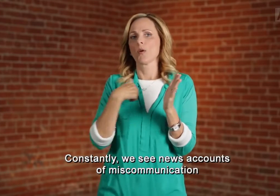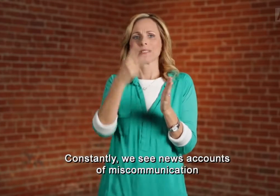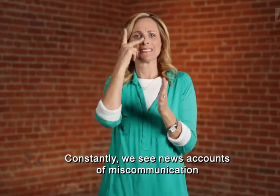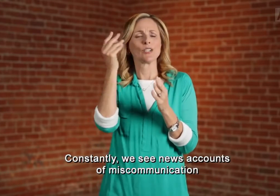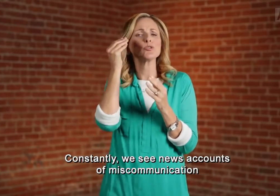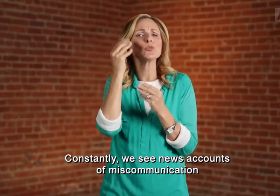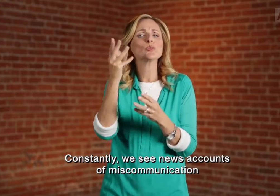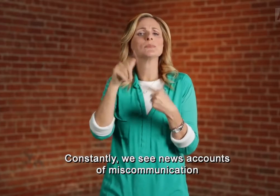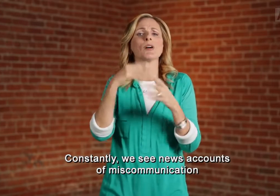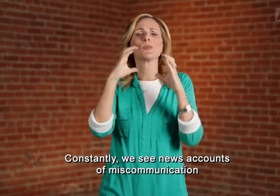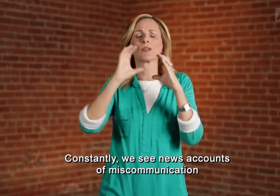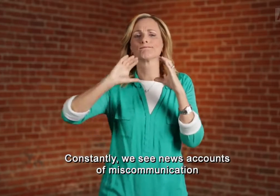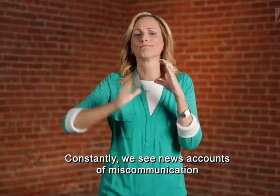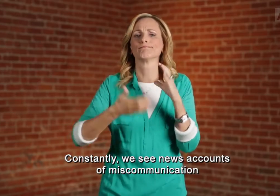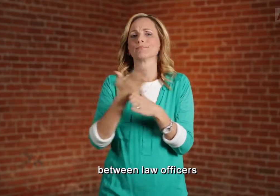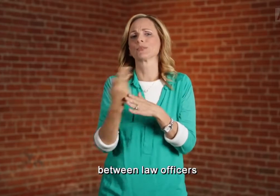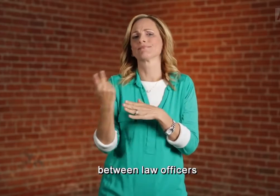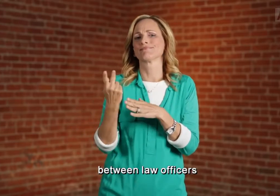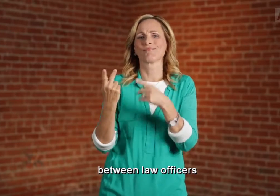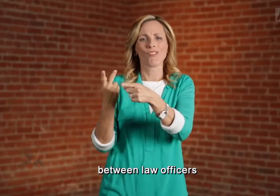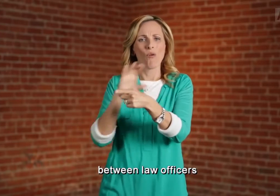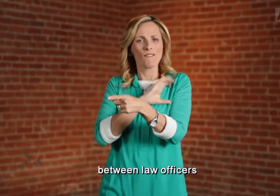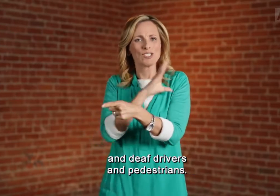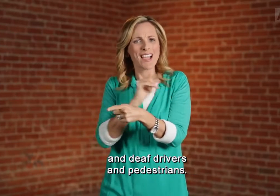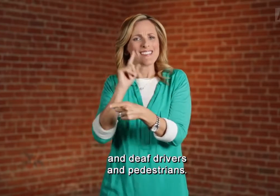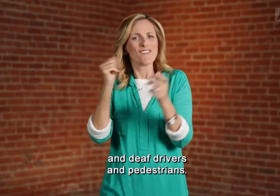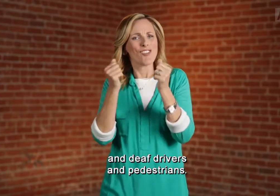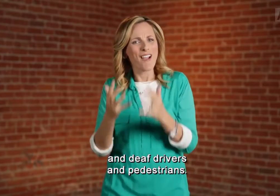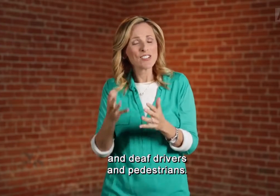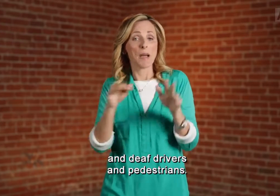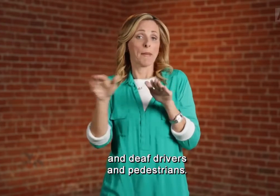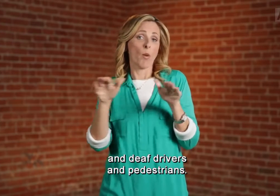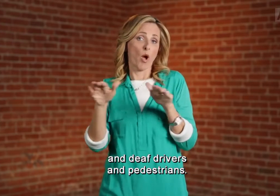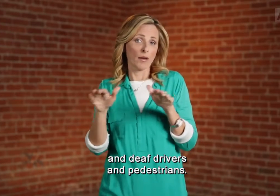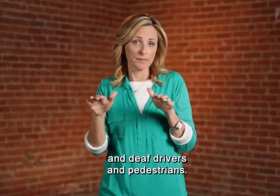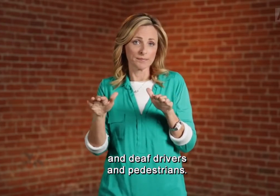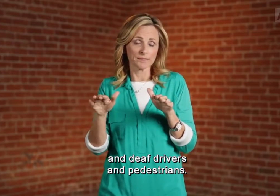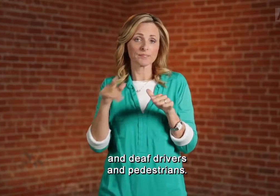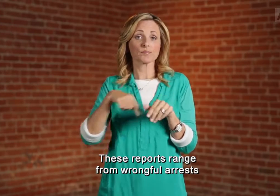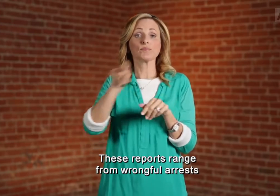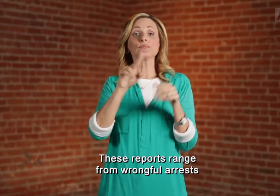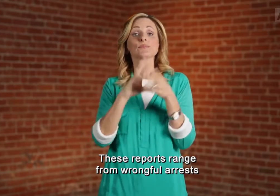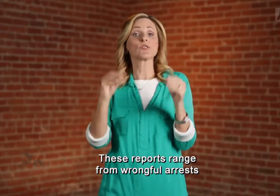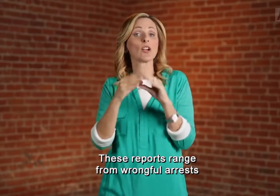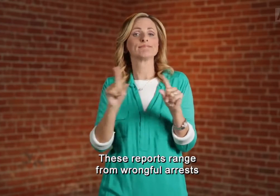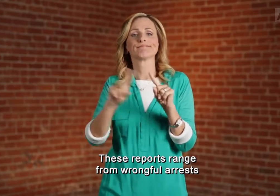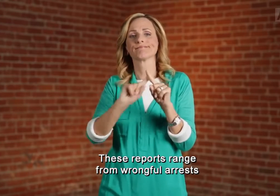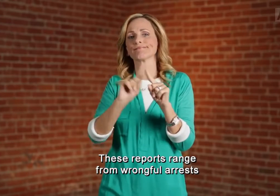Constantly we see news accounts of miscommunication between law officers and deaf drivers and pedestrians. These reports range from